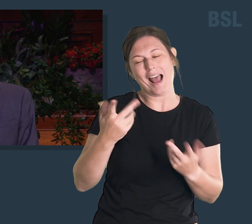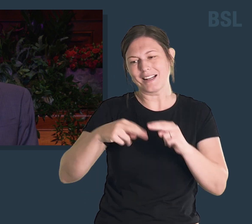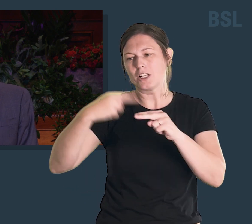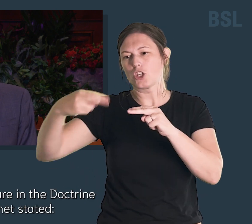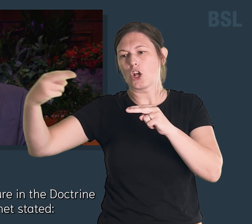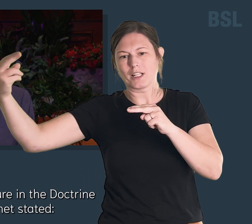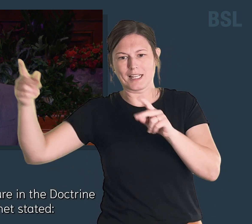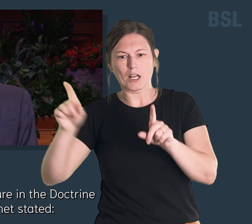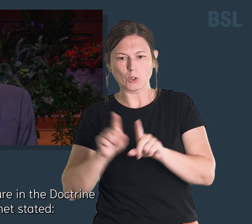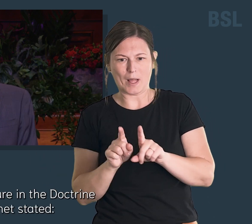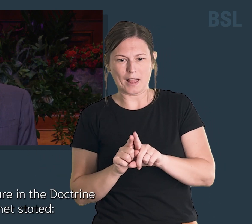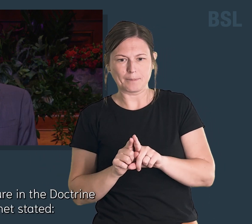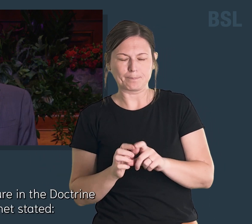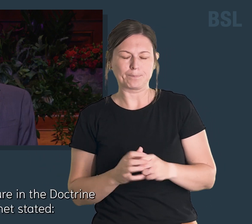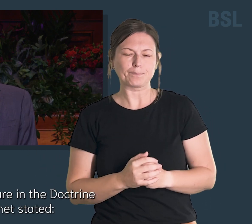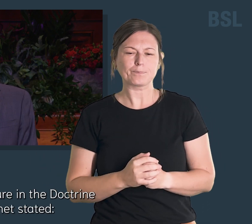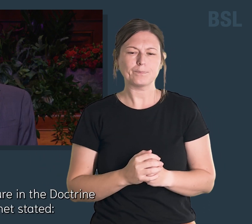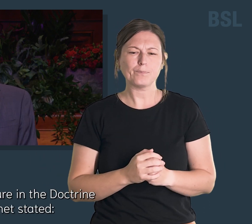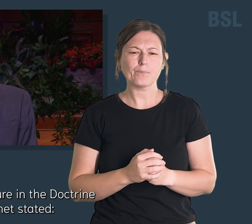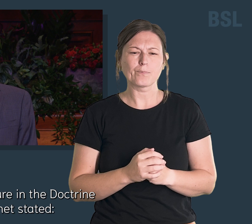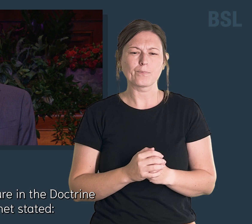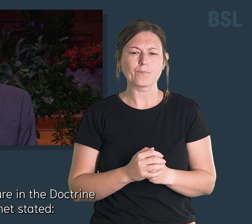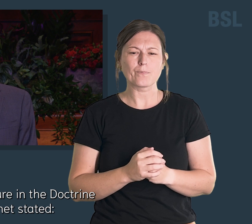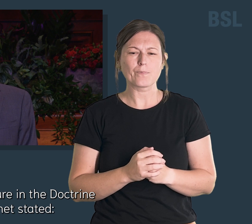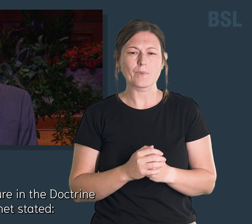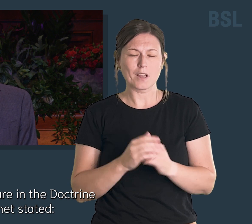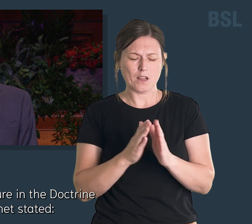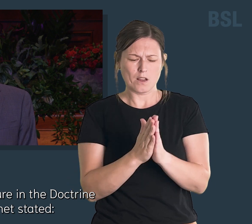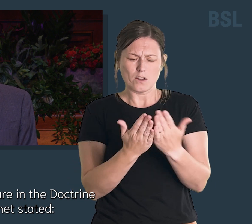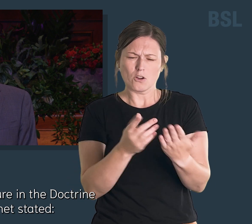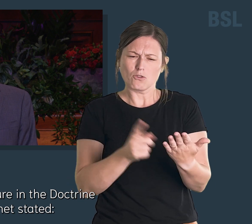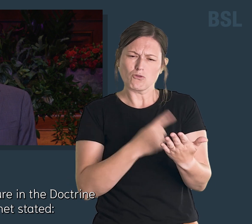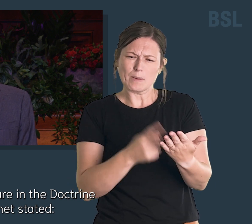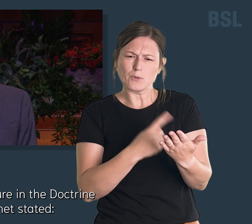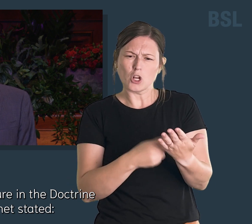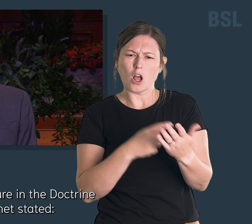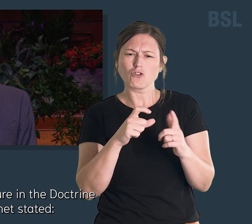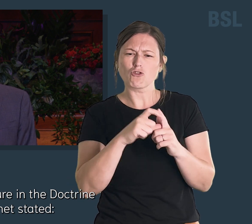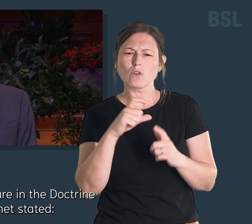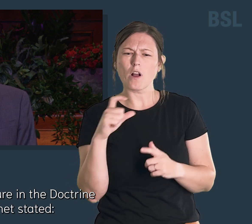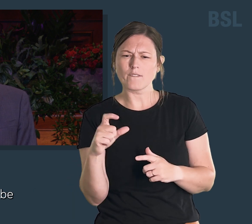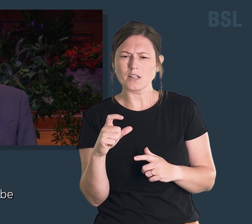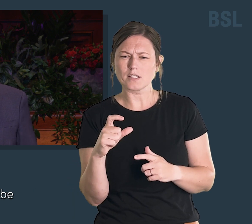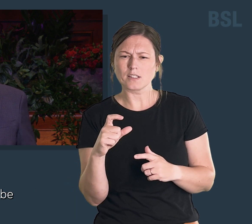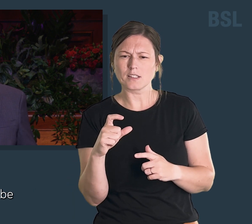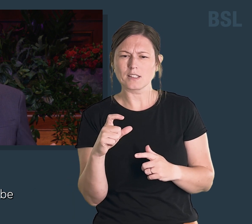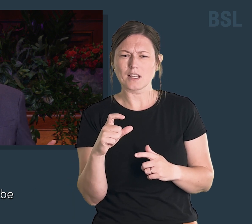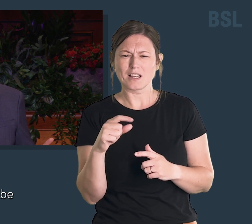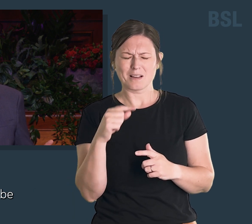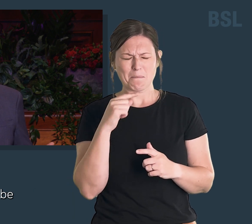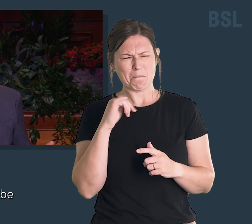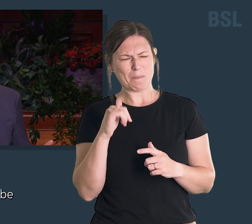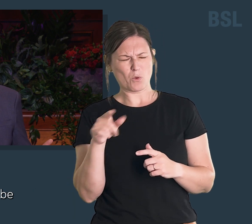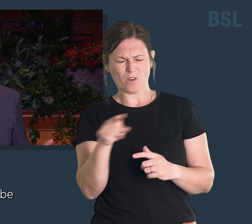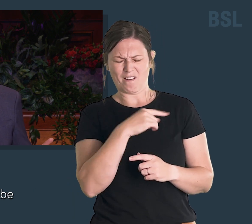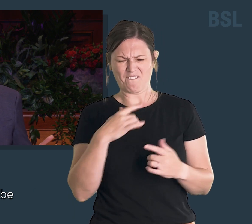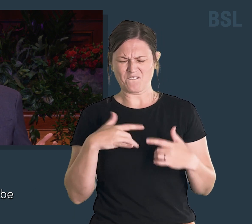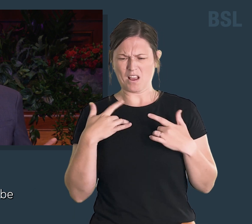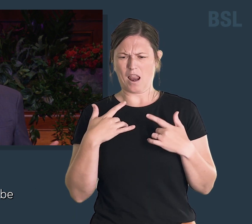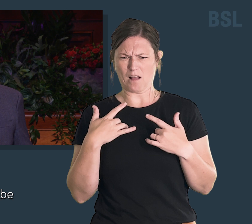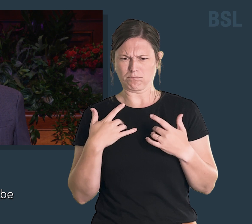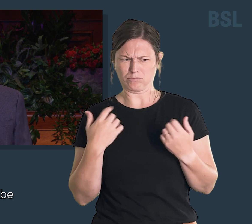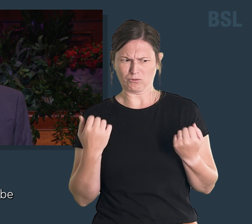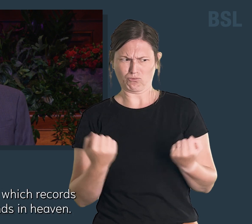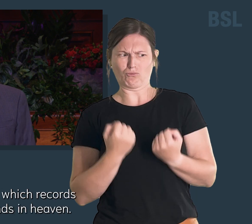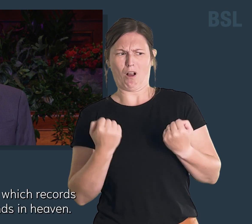In a teaching now canonized as scripture in the Doctrine and Covenants, the prophet stated, It may seem to some to be a very